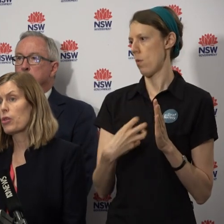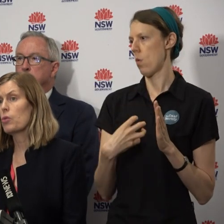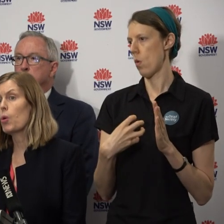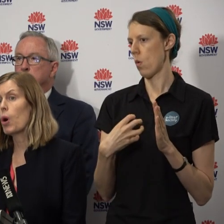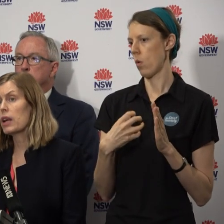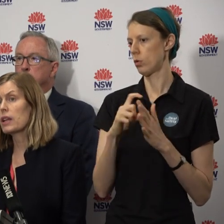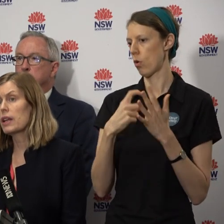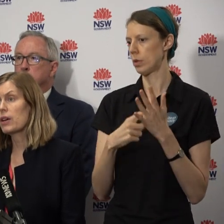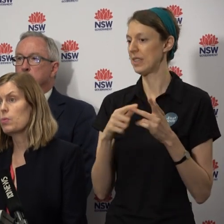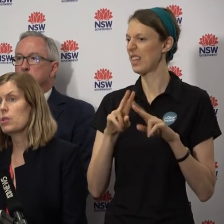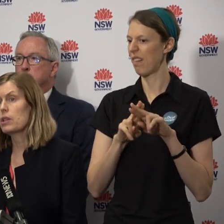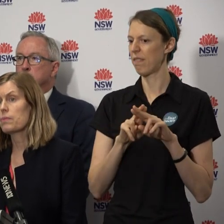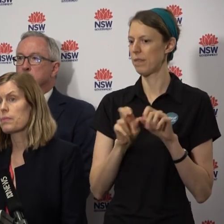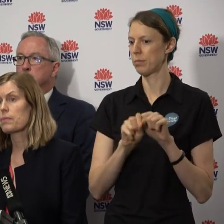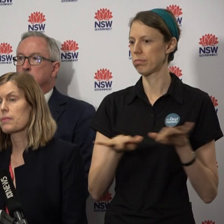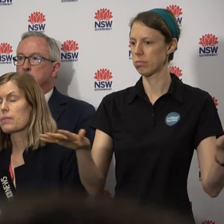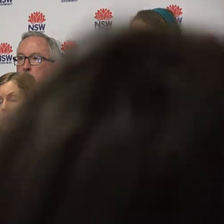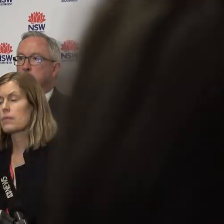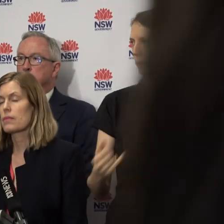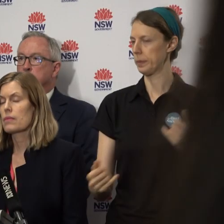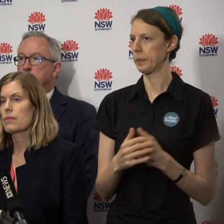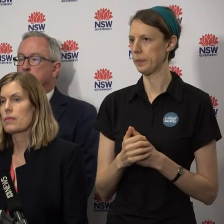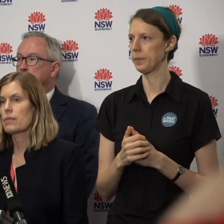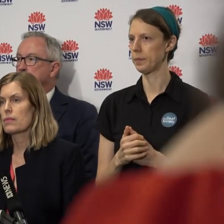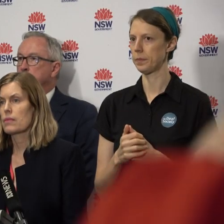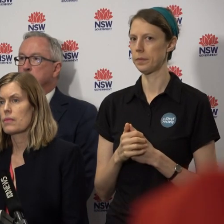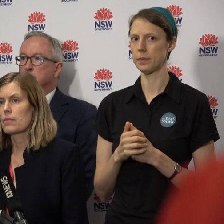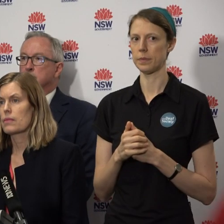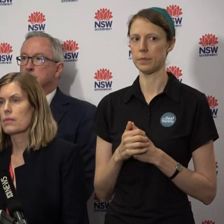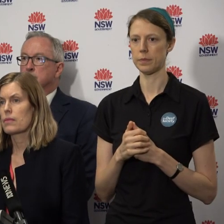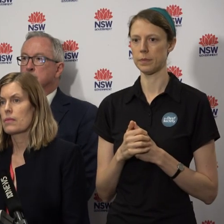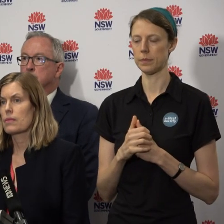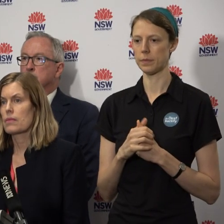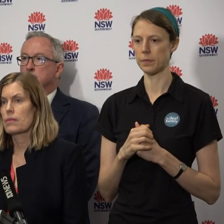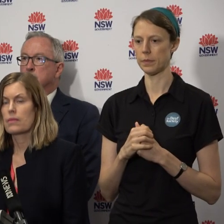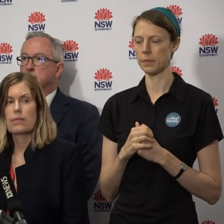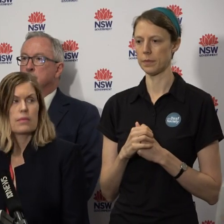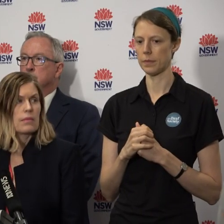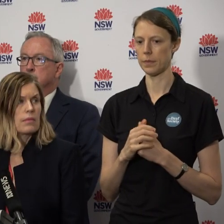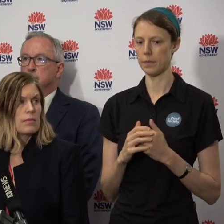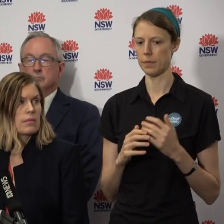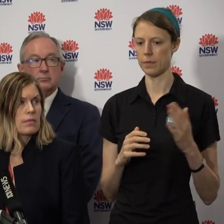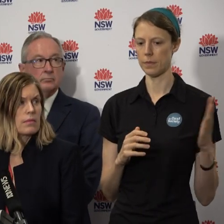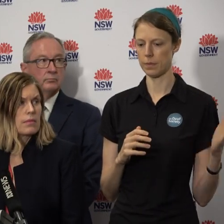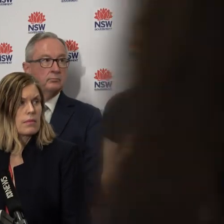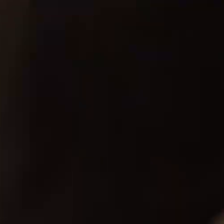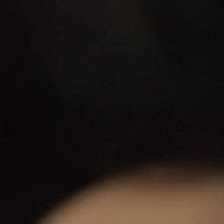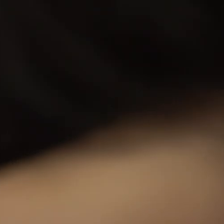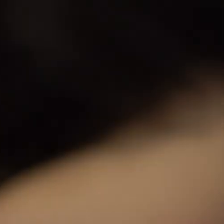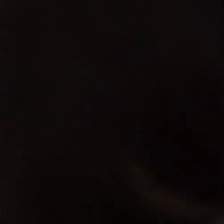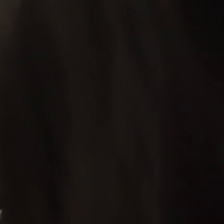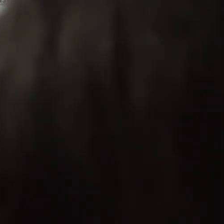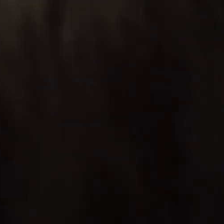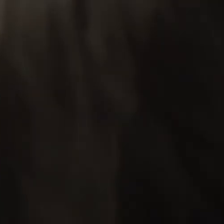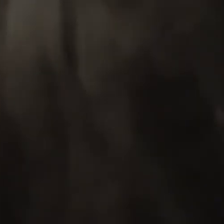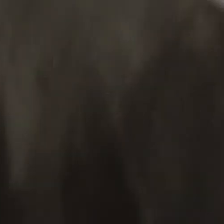transmission occur more widely in our community. Are there any Final questions, please. No. Would you be able to explain when that worker